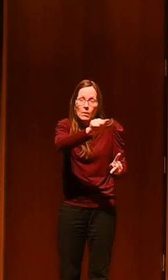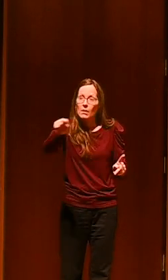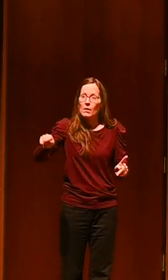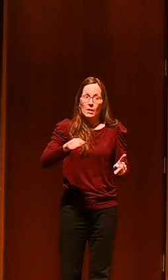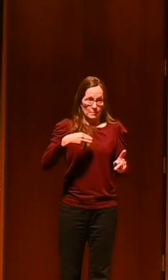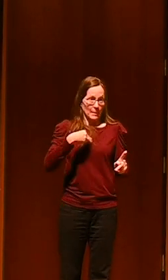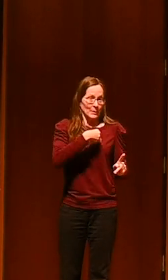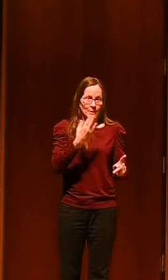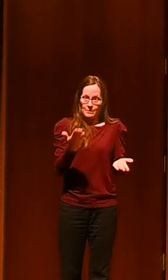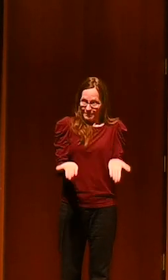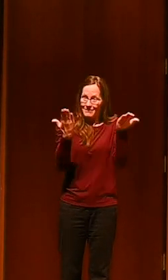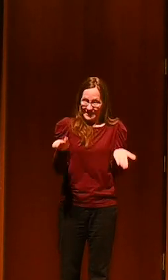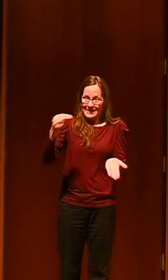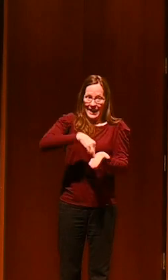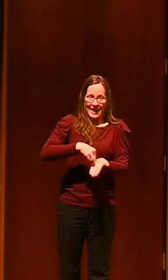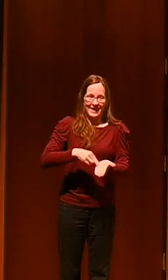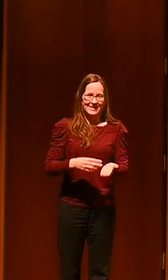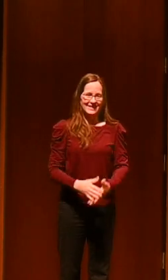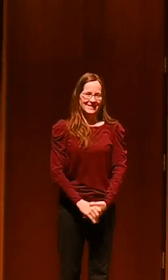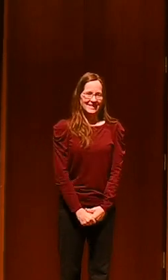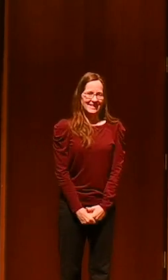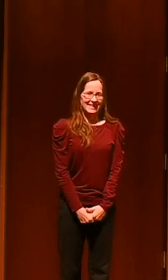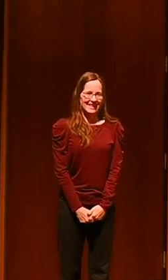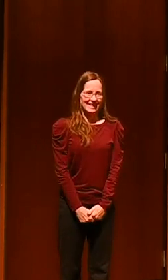and be recognized.